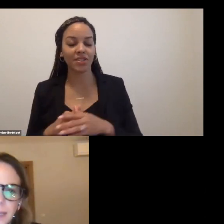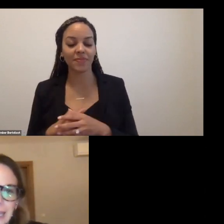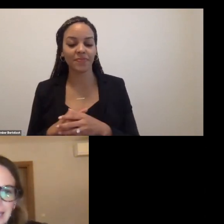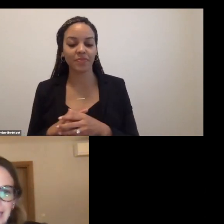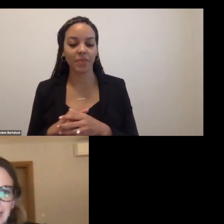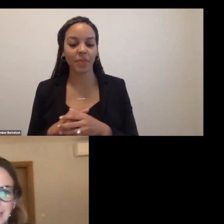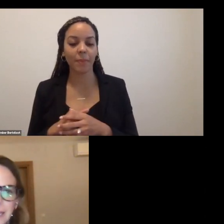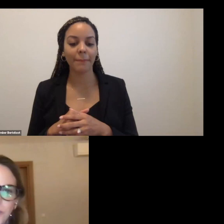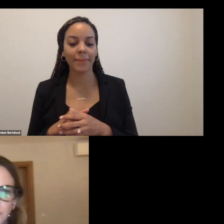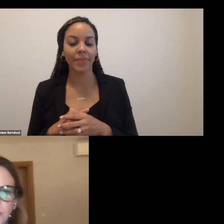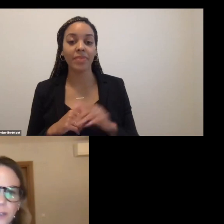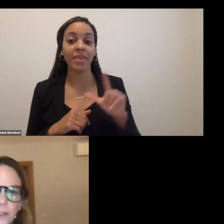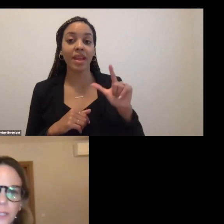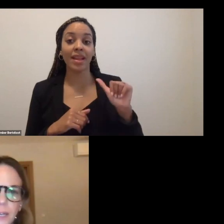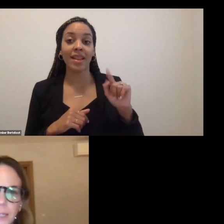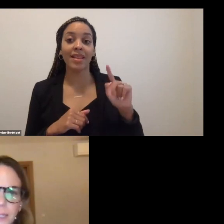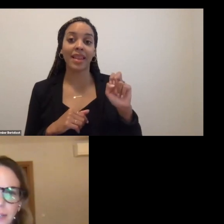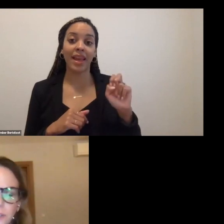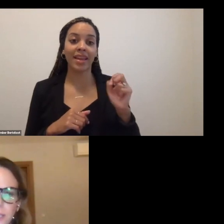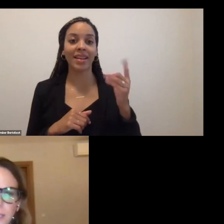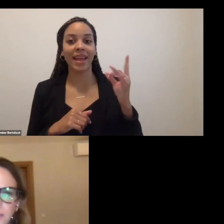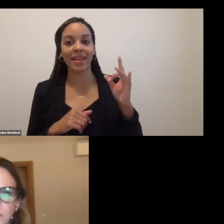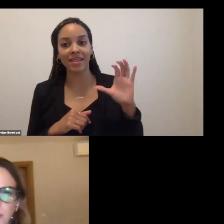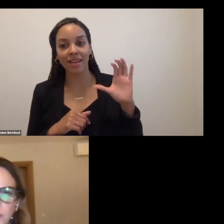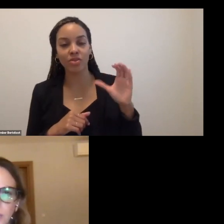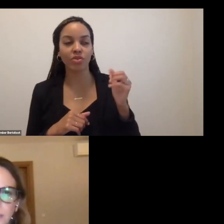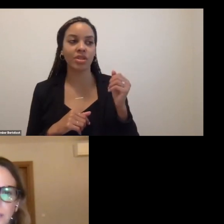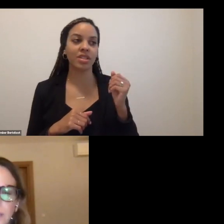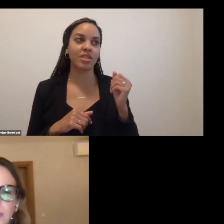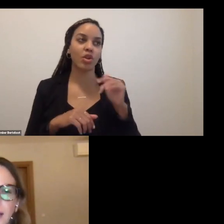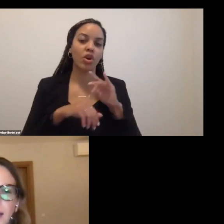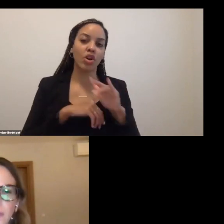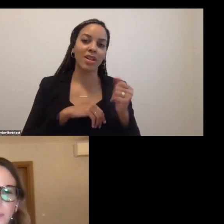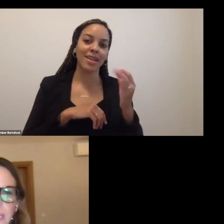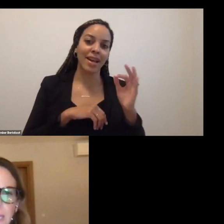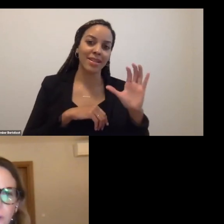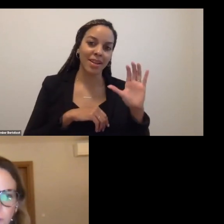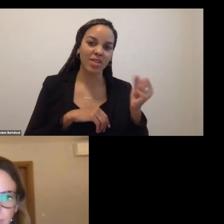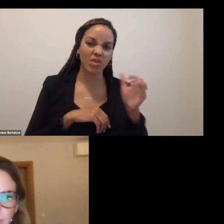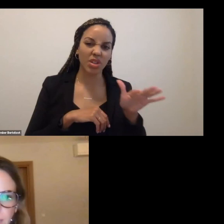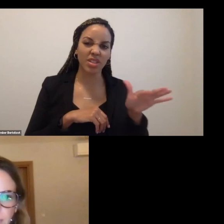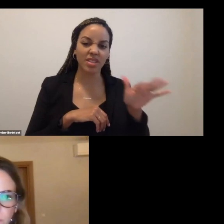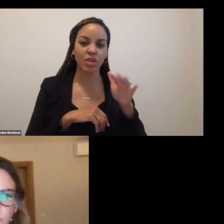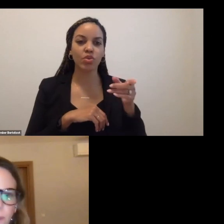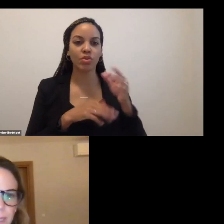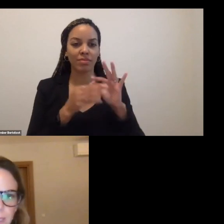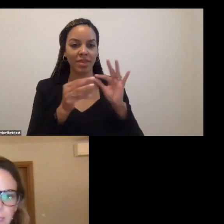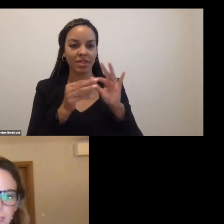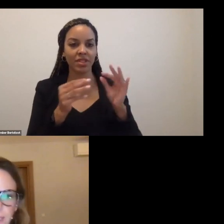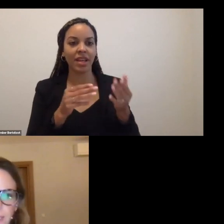in the late 1800s and early 1900s, as you mentioned, there was an increase in